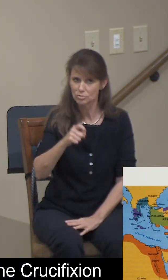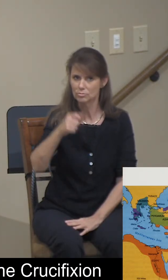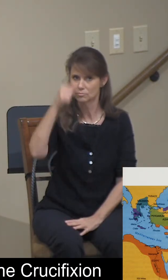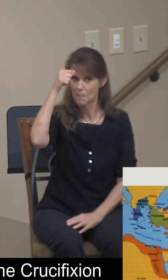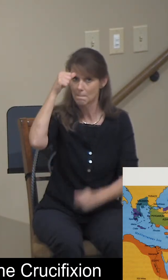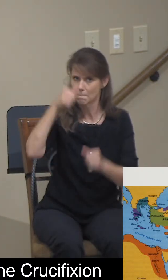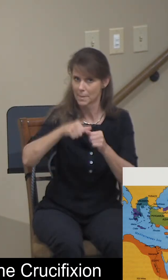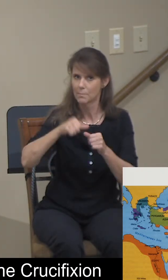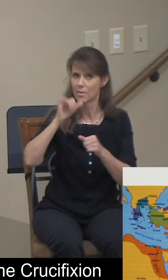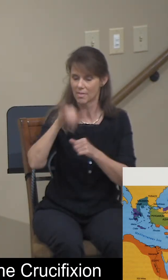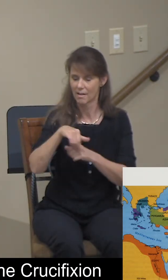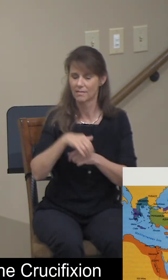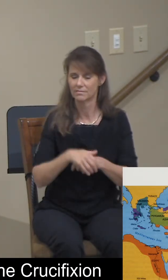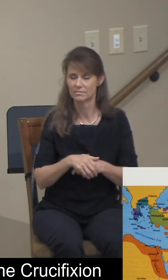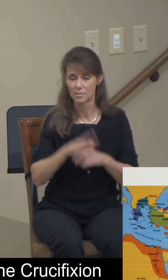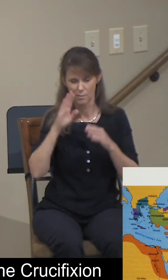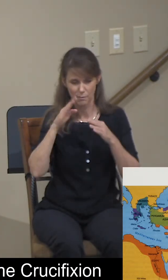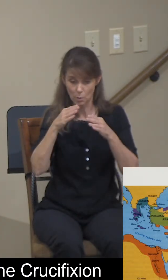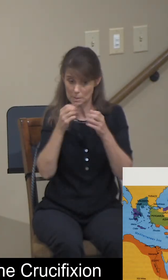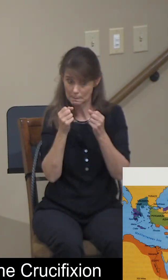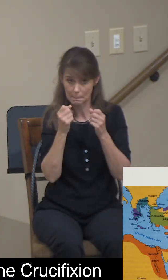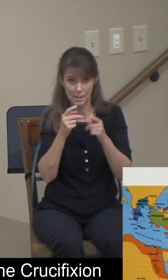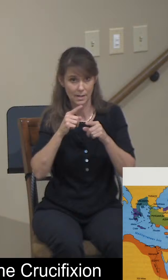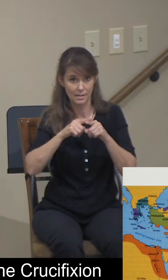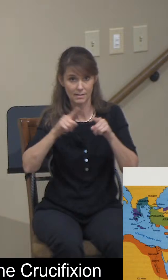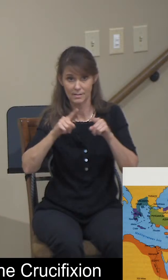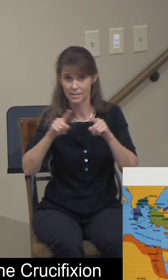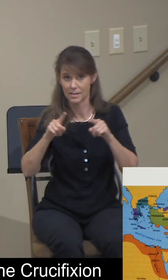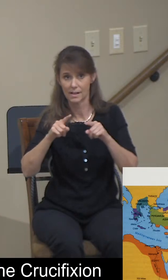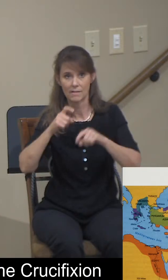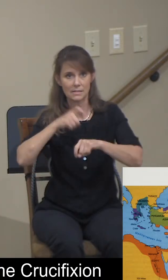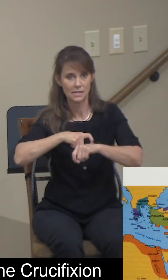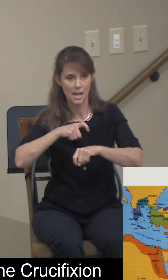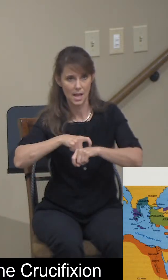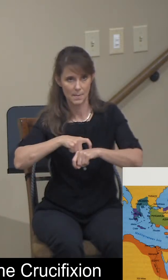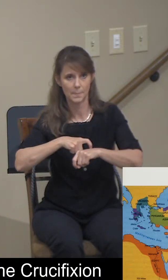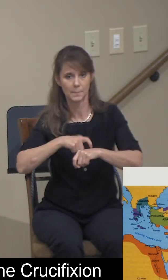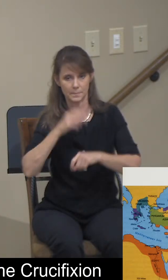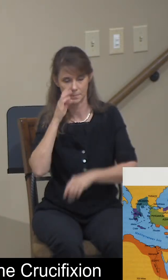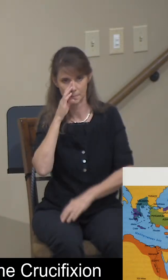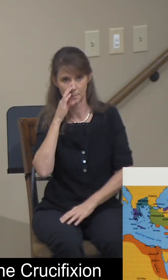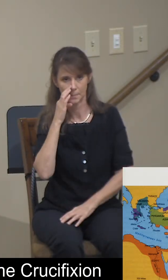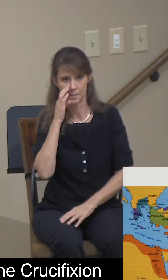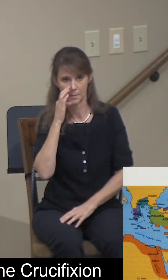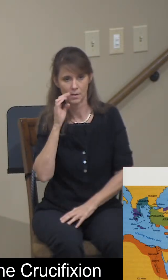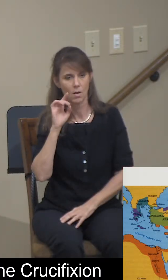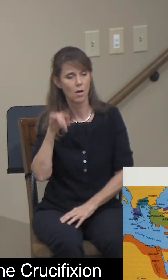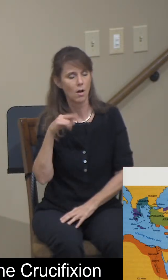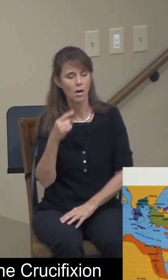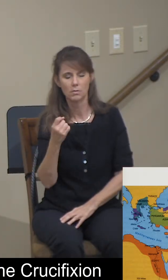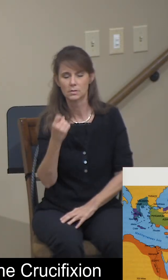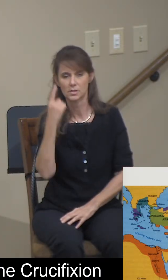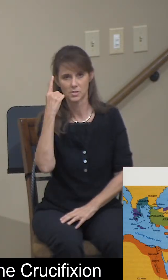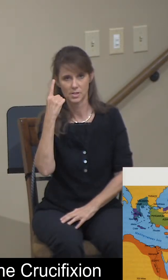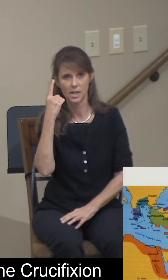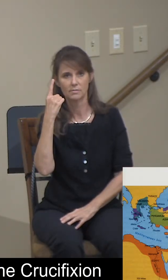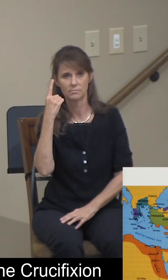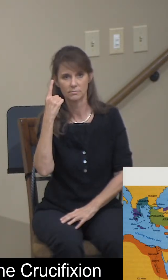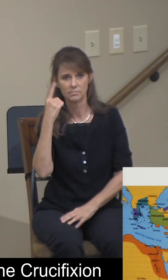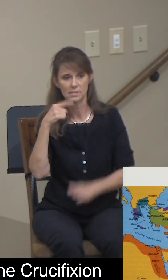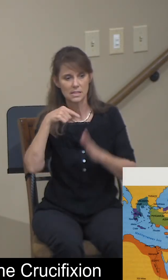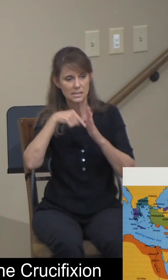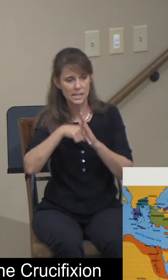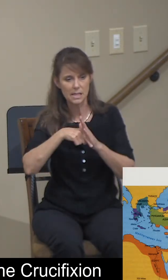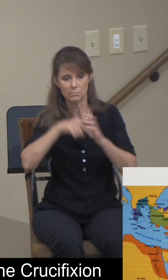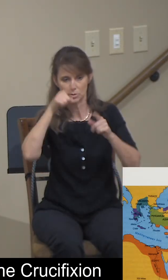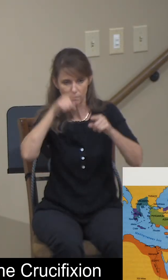we've focused on many times throughout of our conversations so far. We should always understand that there is a deep diversity